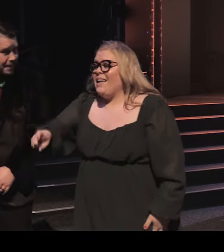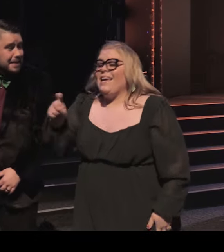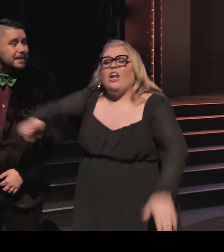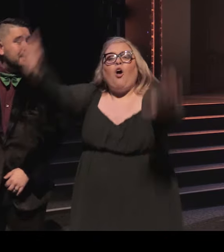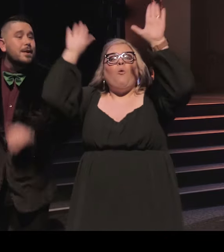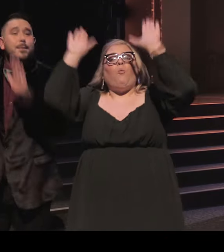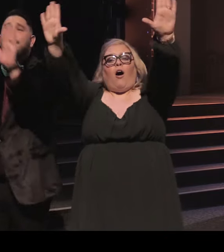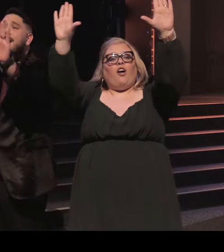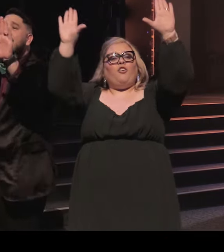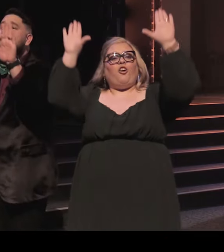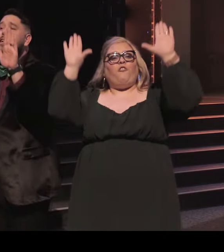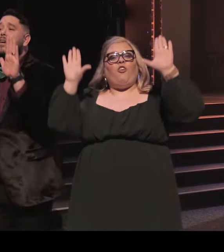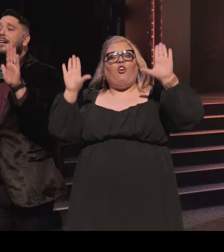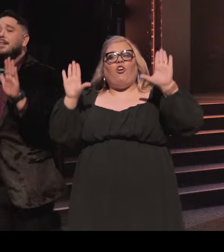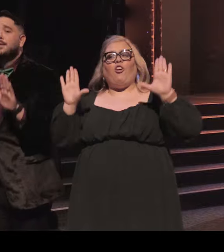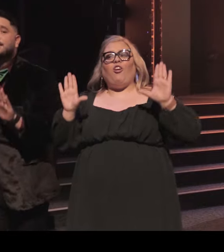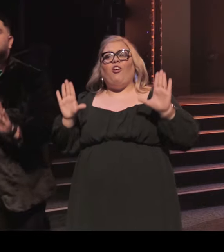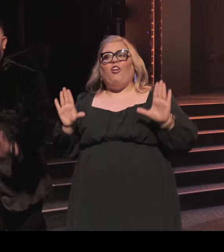night. I need a